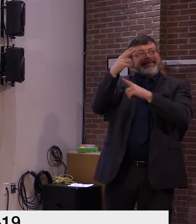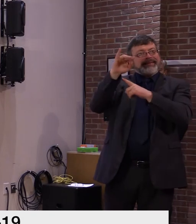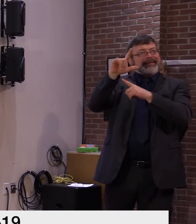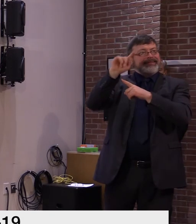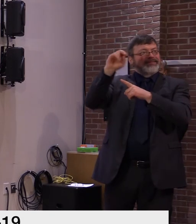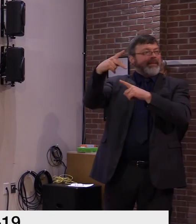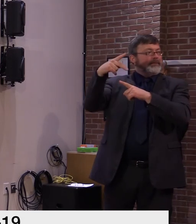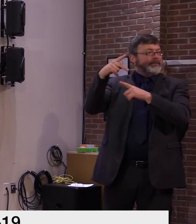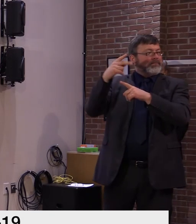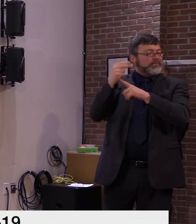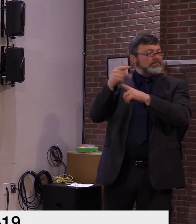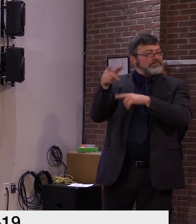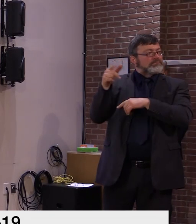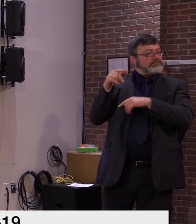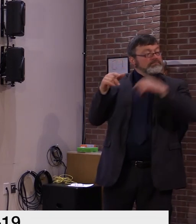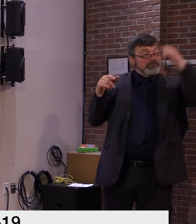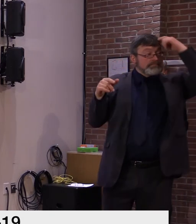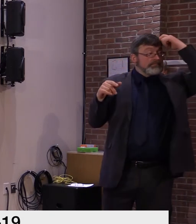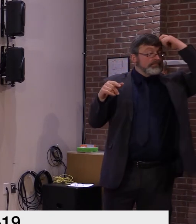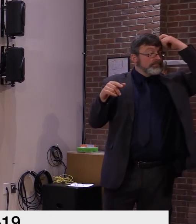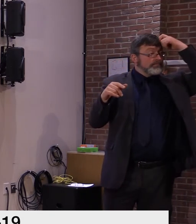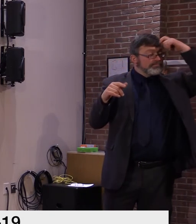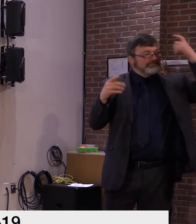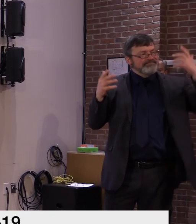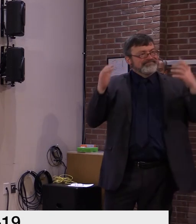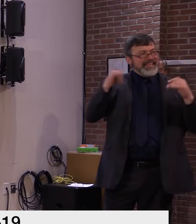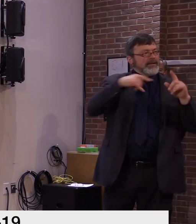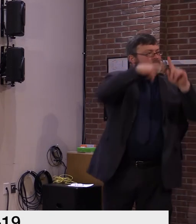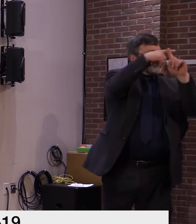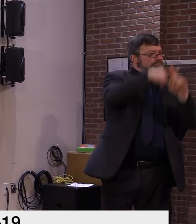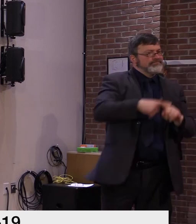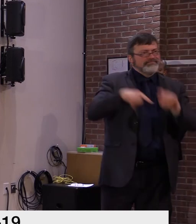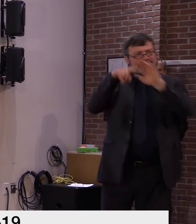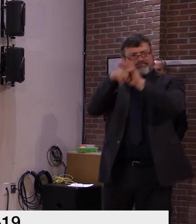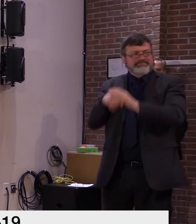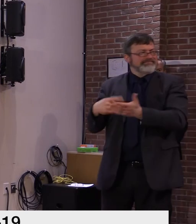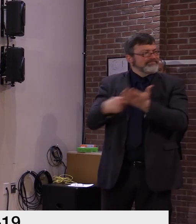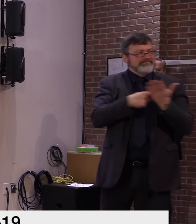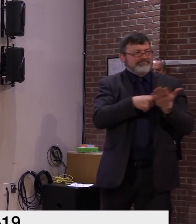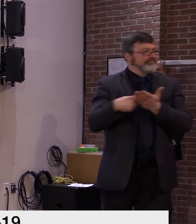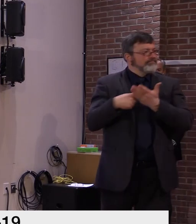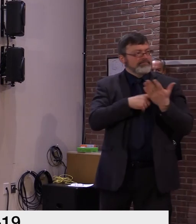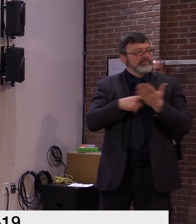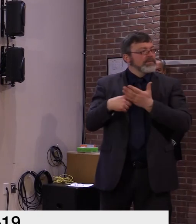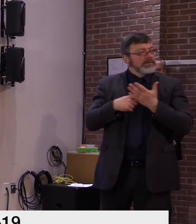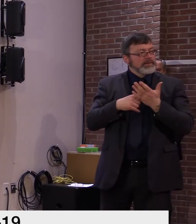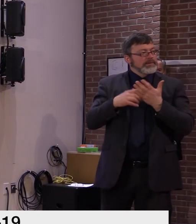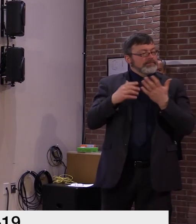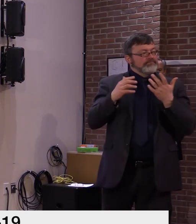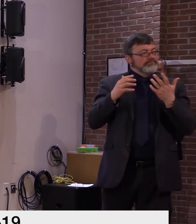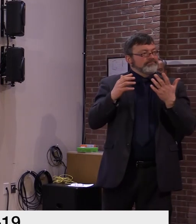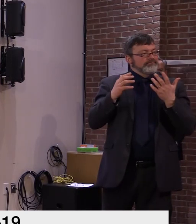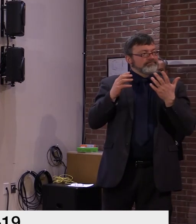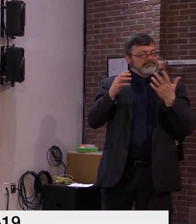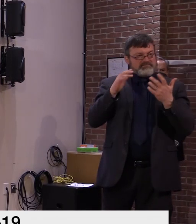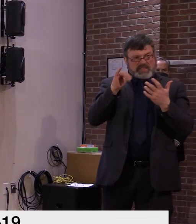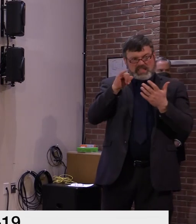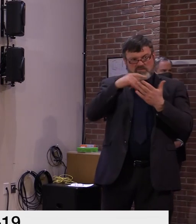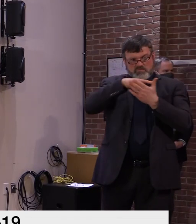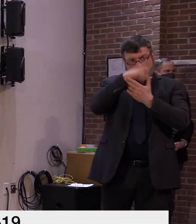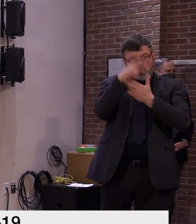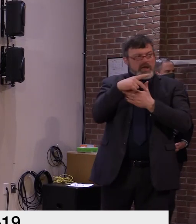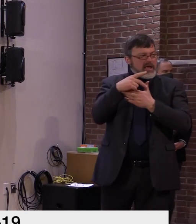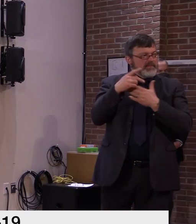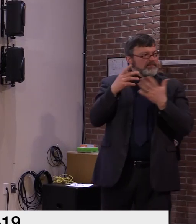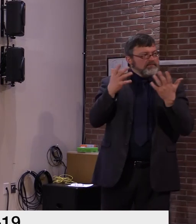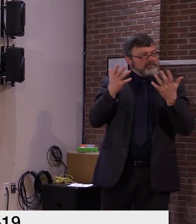of navigating the inn's system and working with the program. And, you know, I know we've heard in the past some